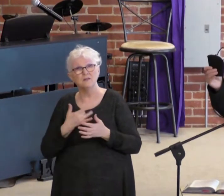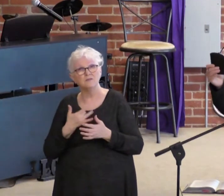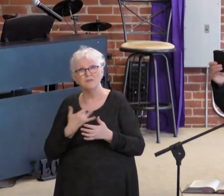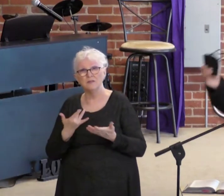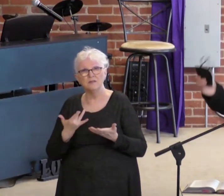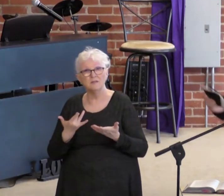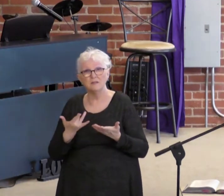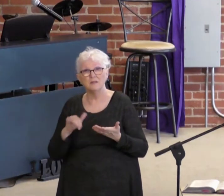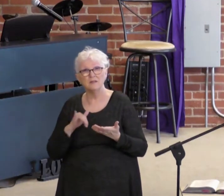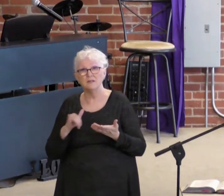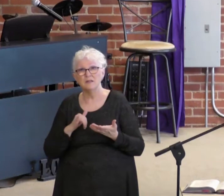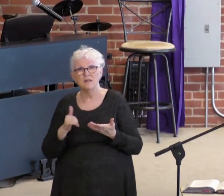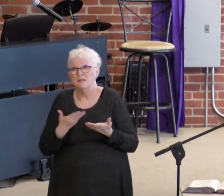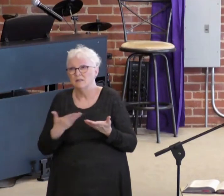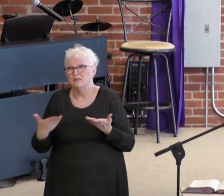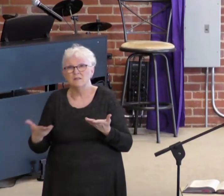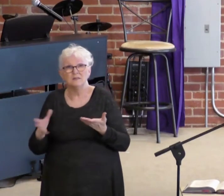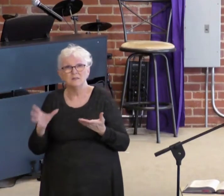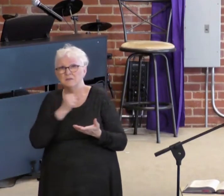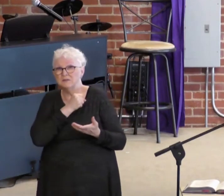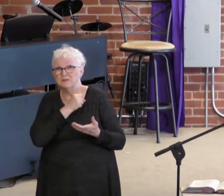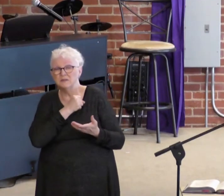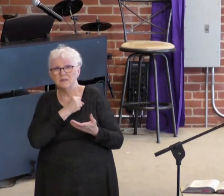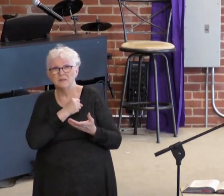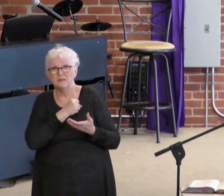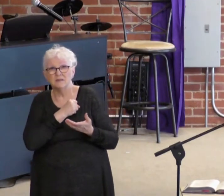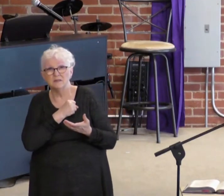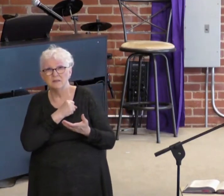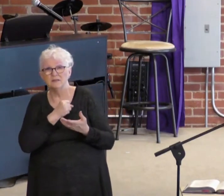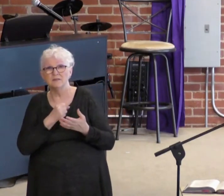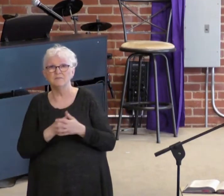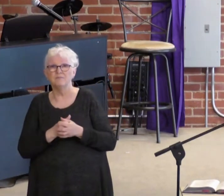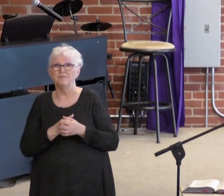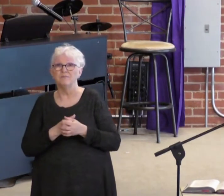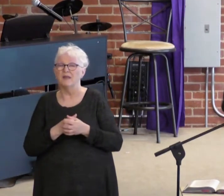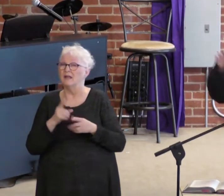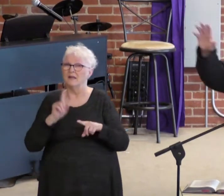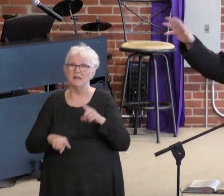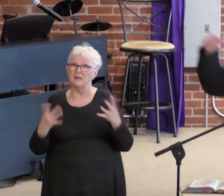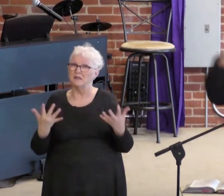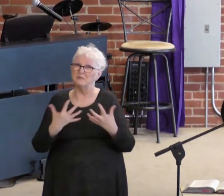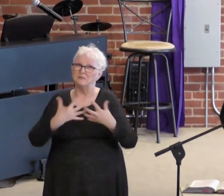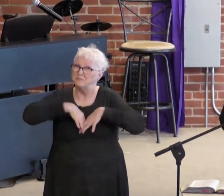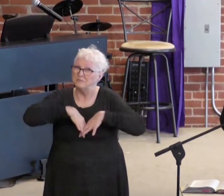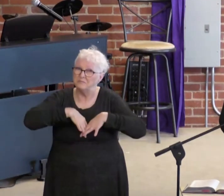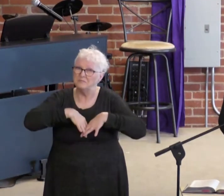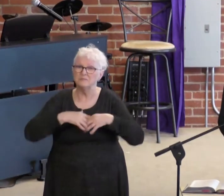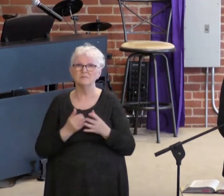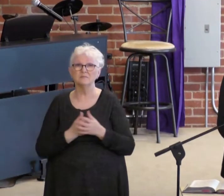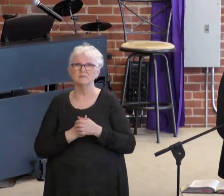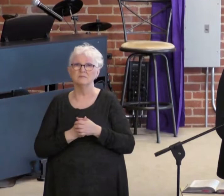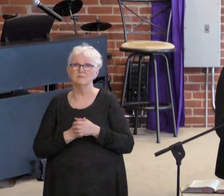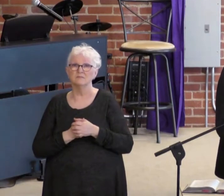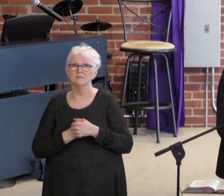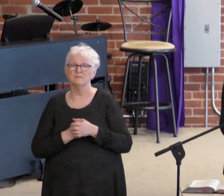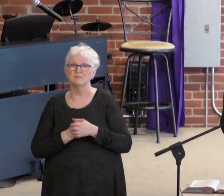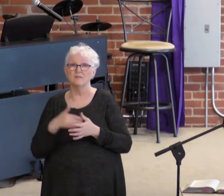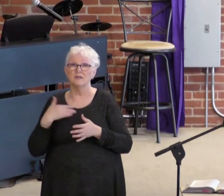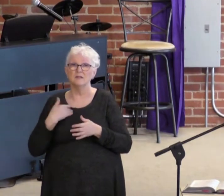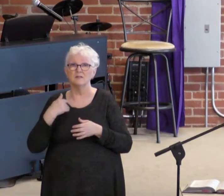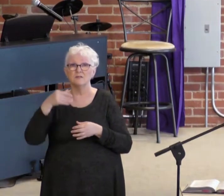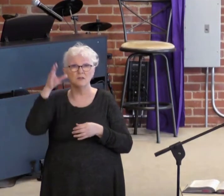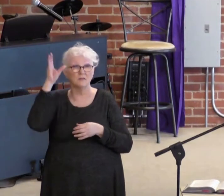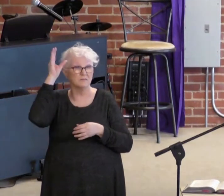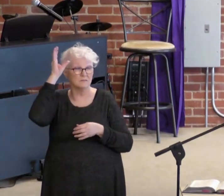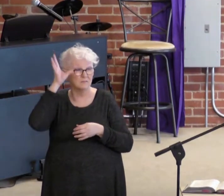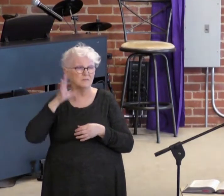something is missing and I can't put it back together again. But this young man found himself in a far country, and man,